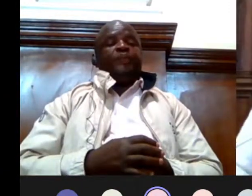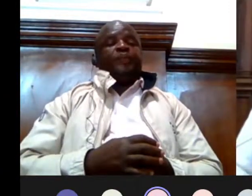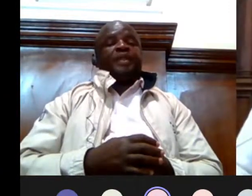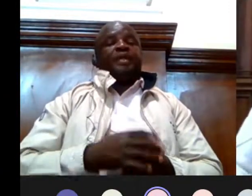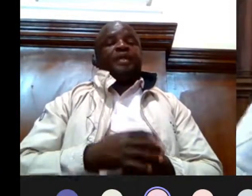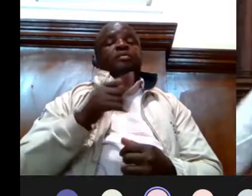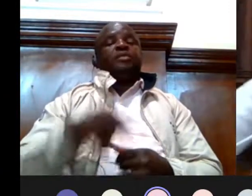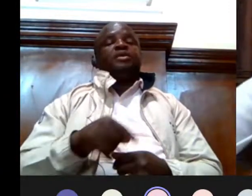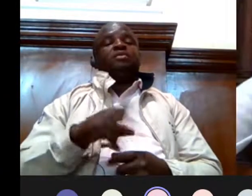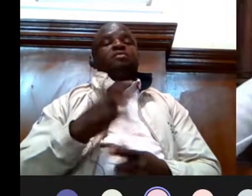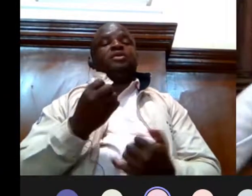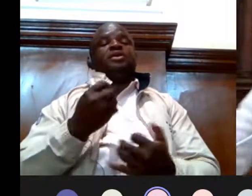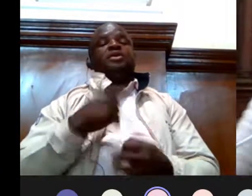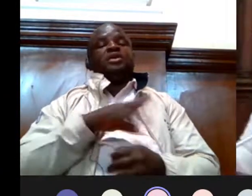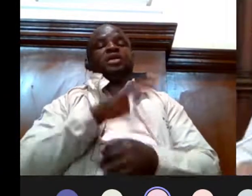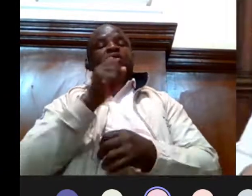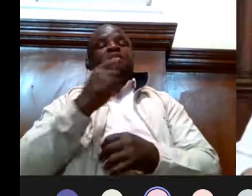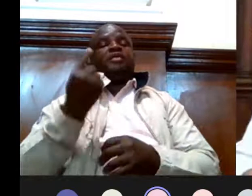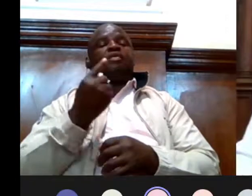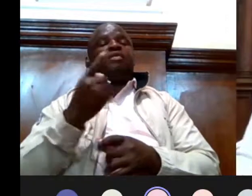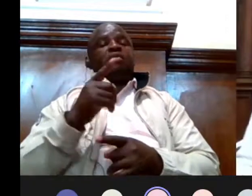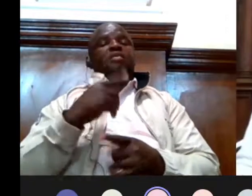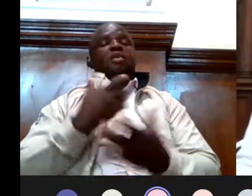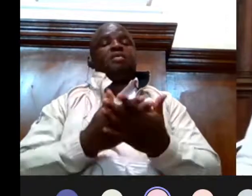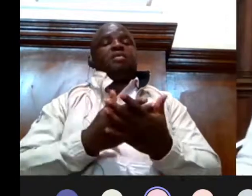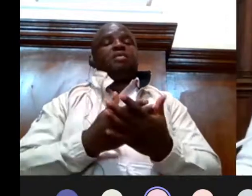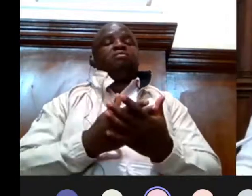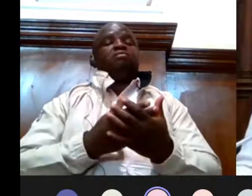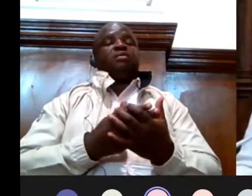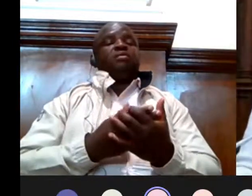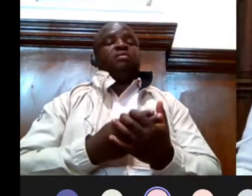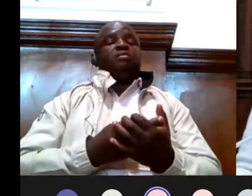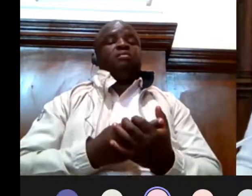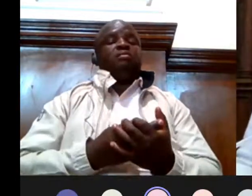but an intellectual,